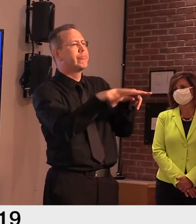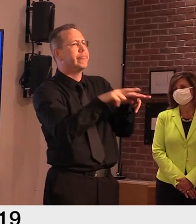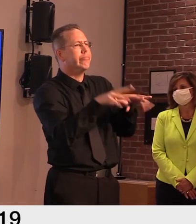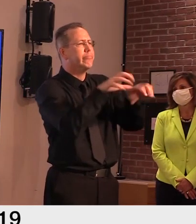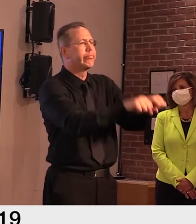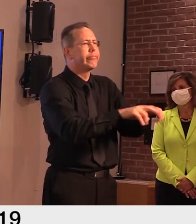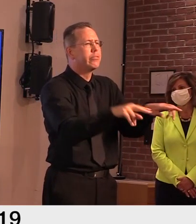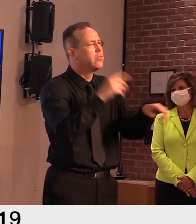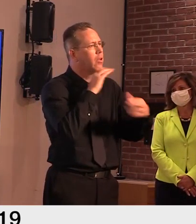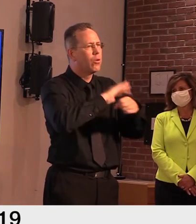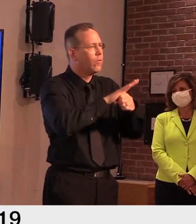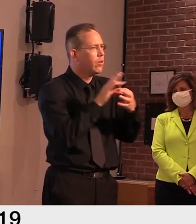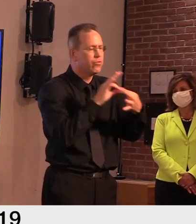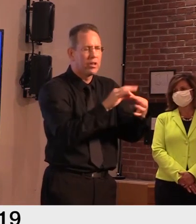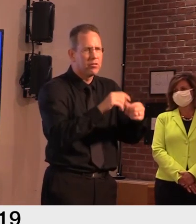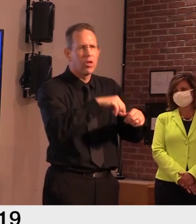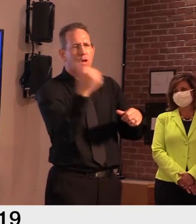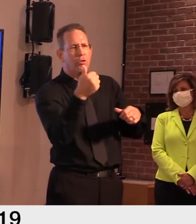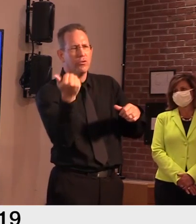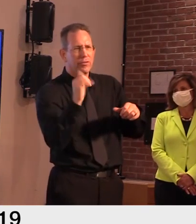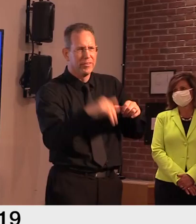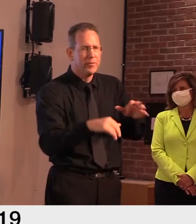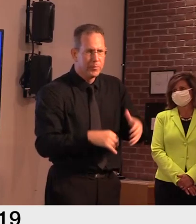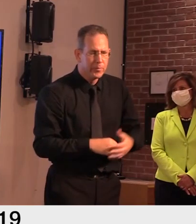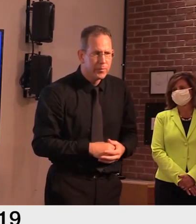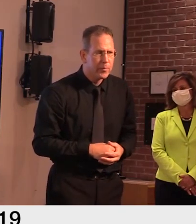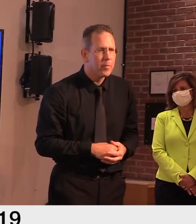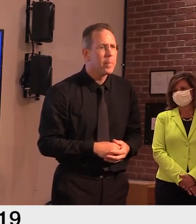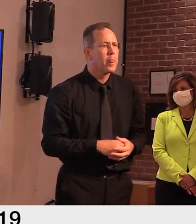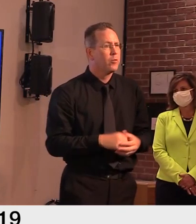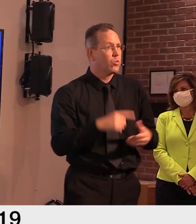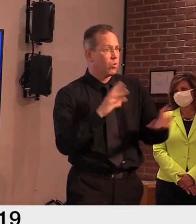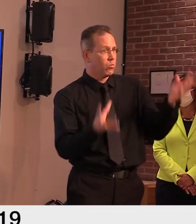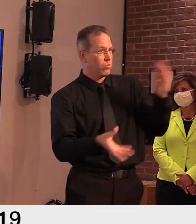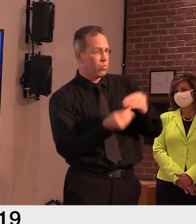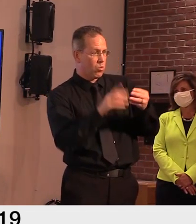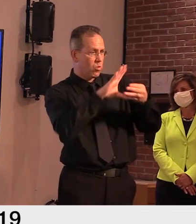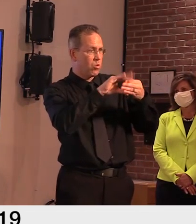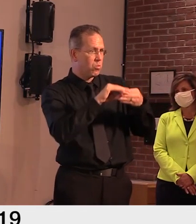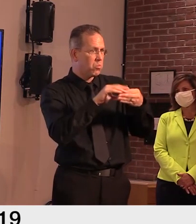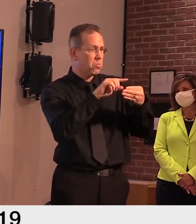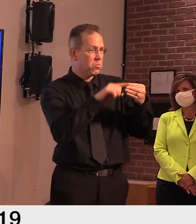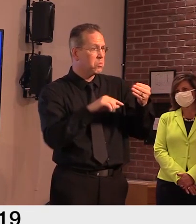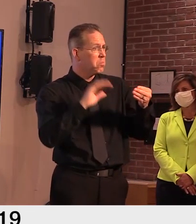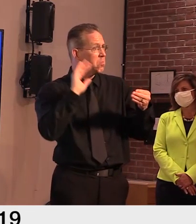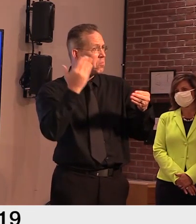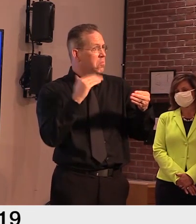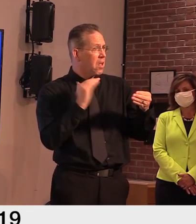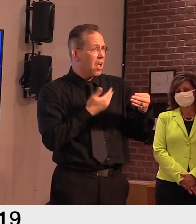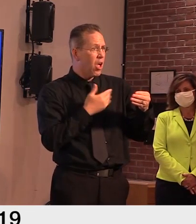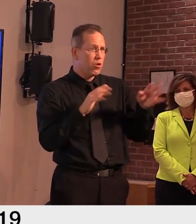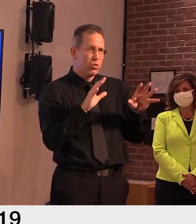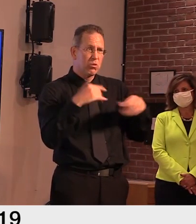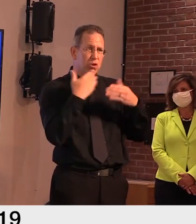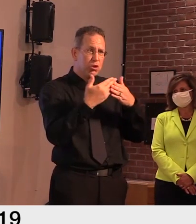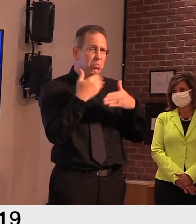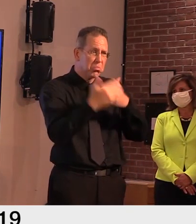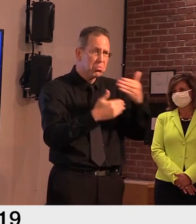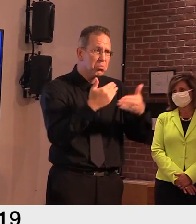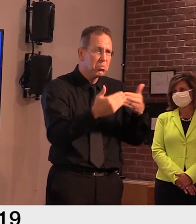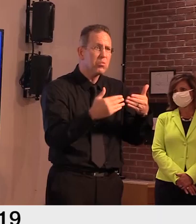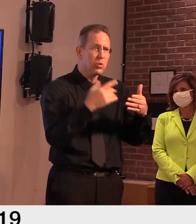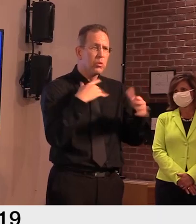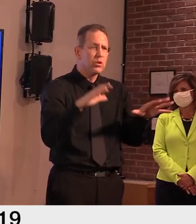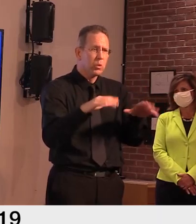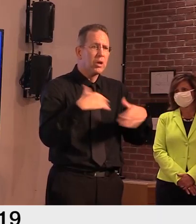more, accidents are more likely to happen. And we'll see that number fluctuate throughout the summer, but it is below our 30% capacity